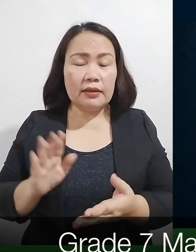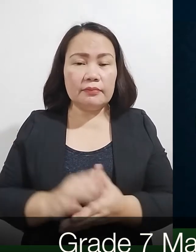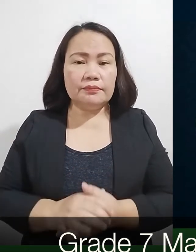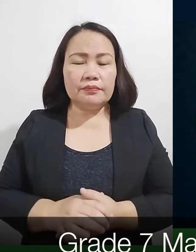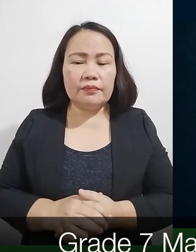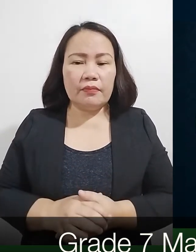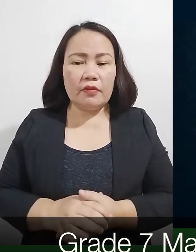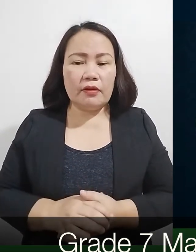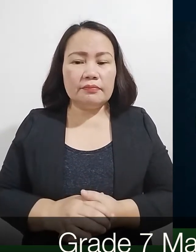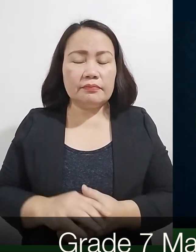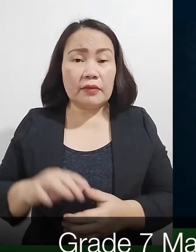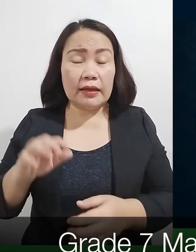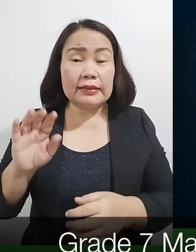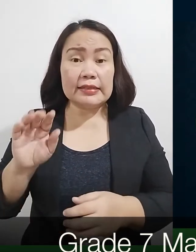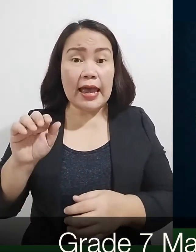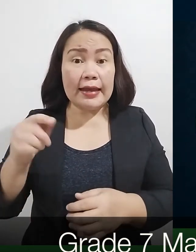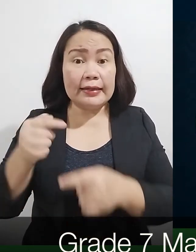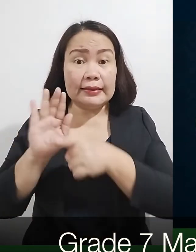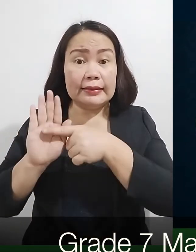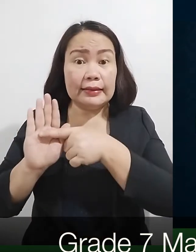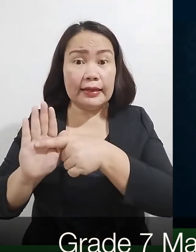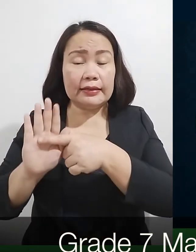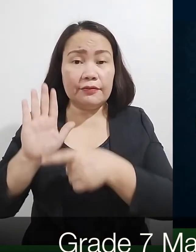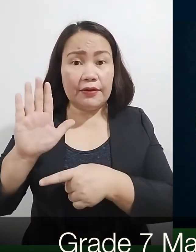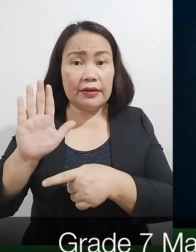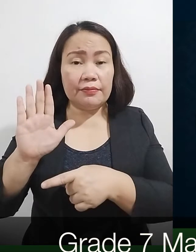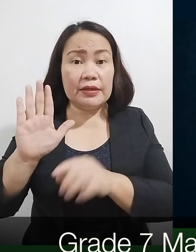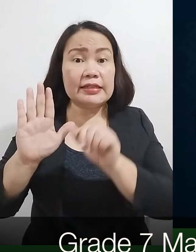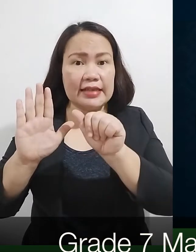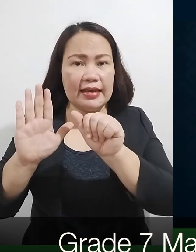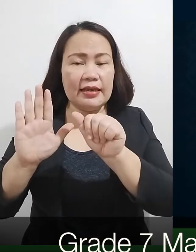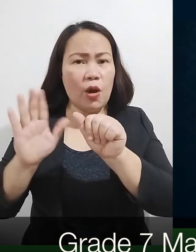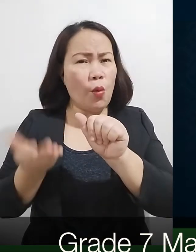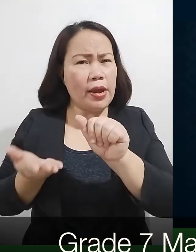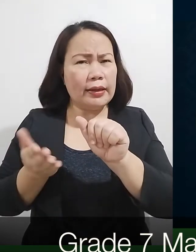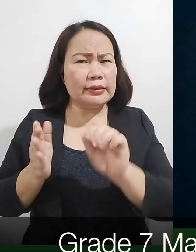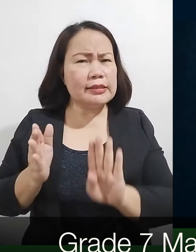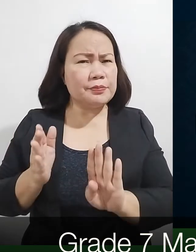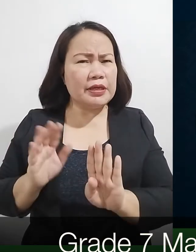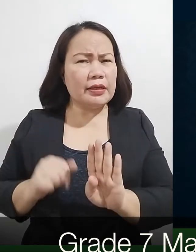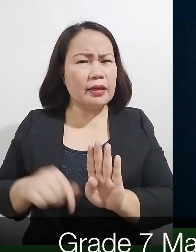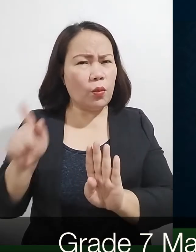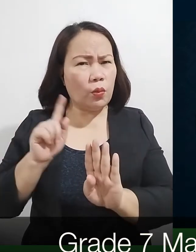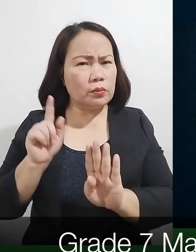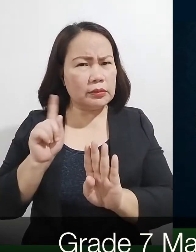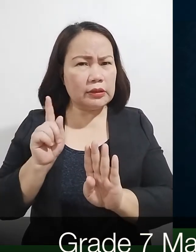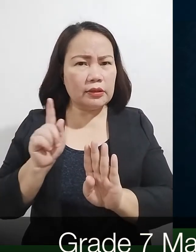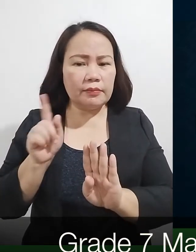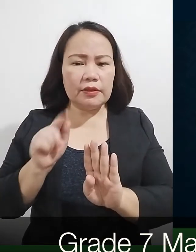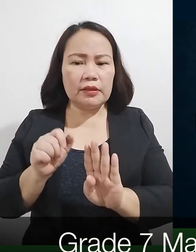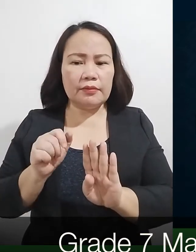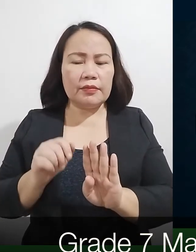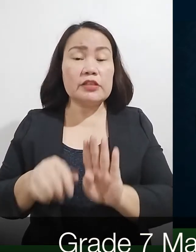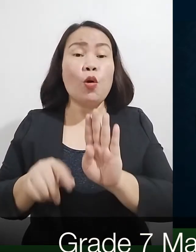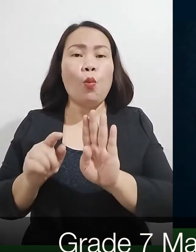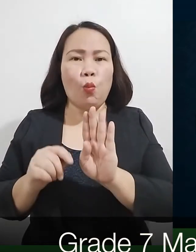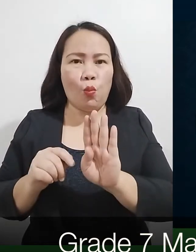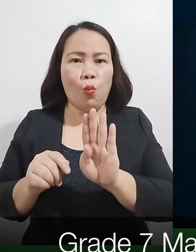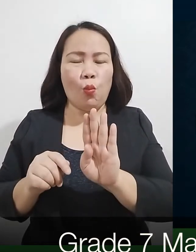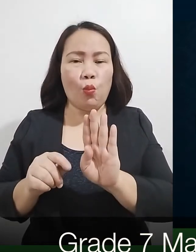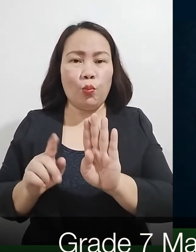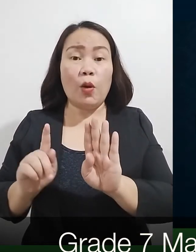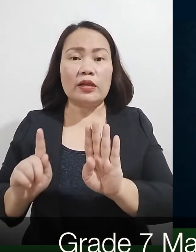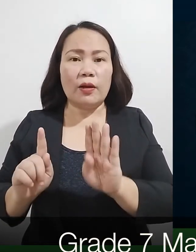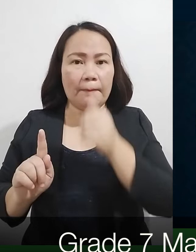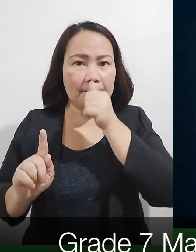diba, this is your A. So, where is your B here? So, negative 5 over 1.